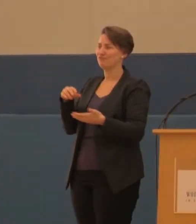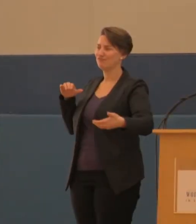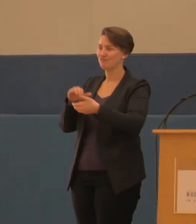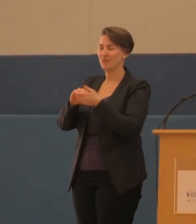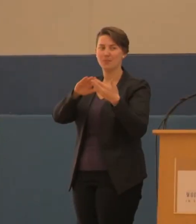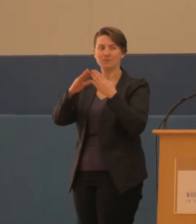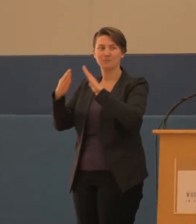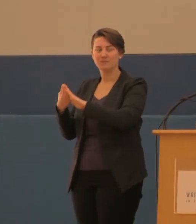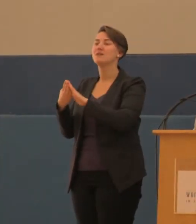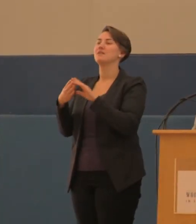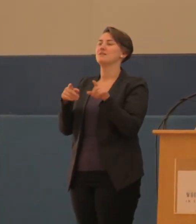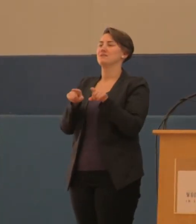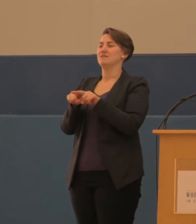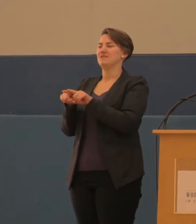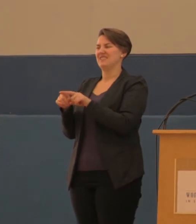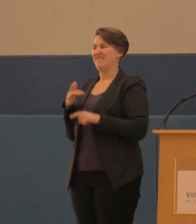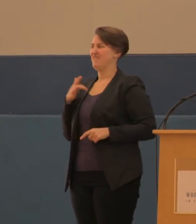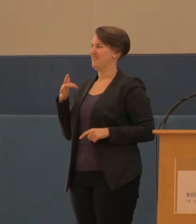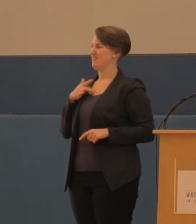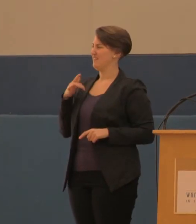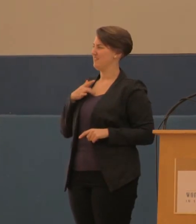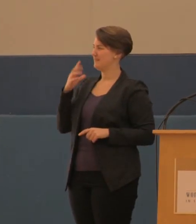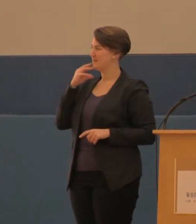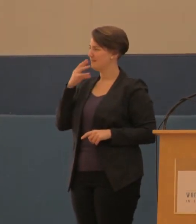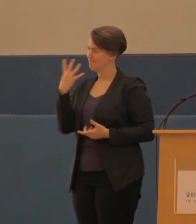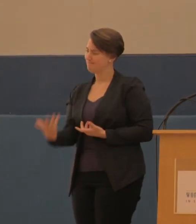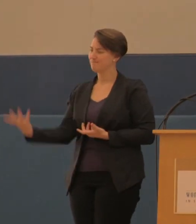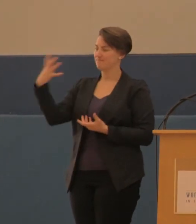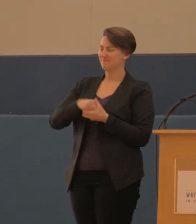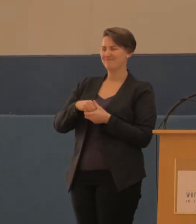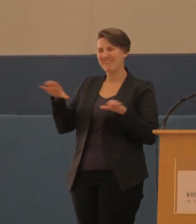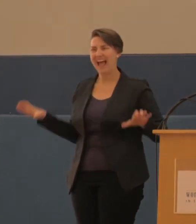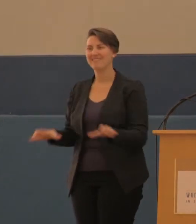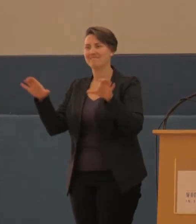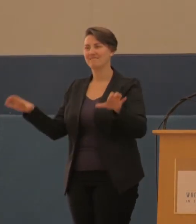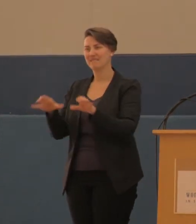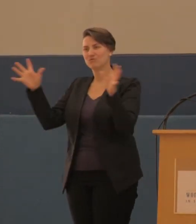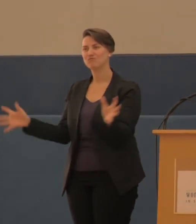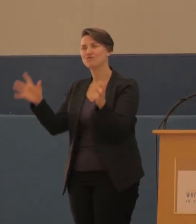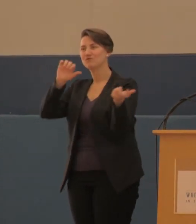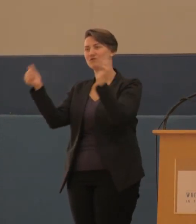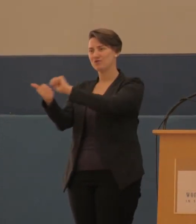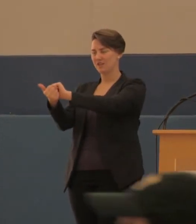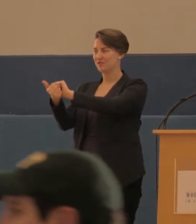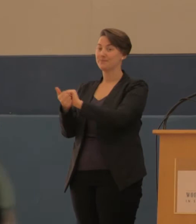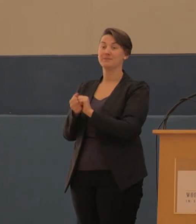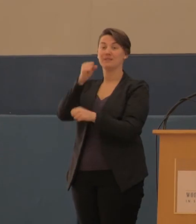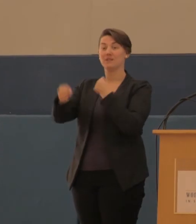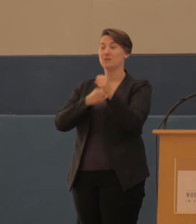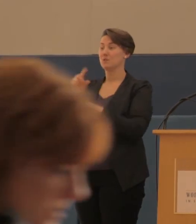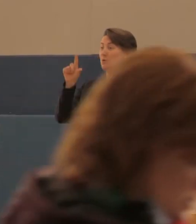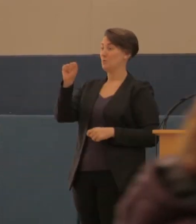and to feel like what it's like to be a part of being active in change. 2017 was